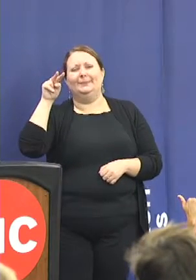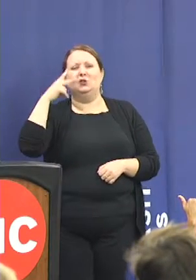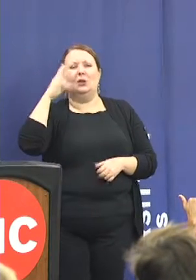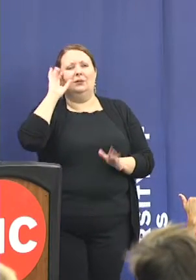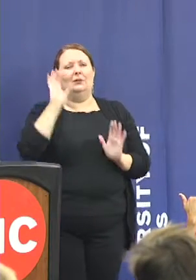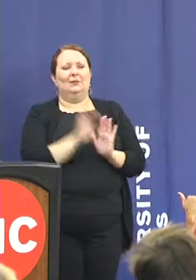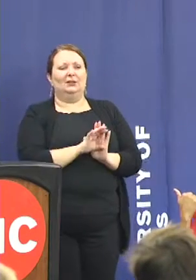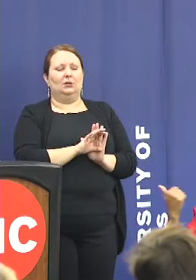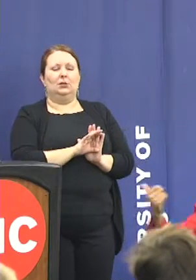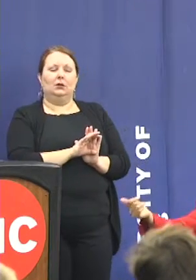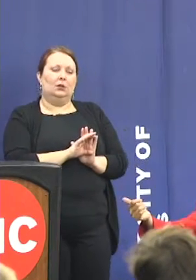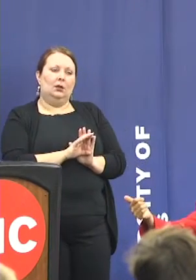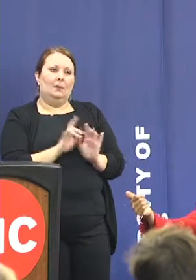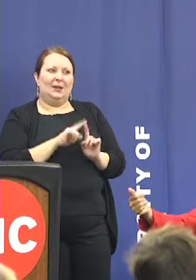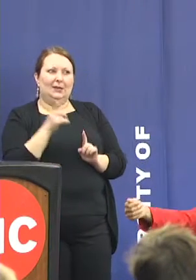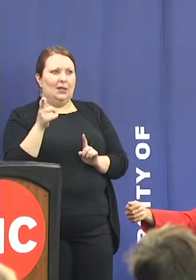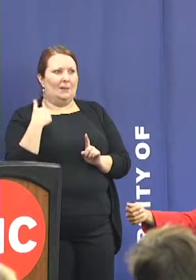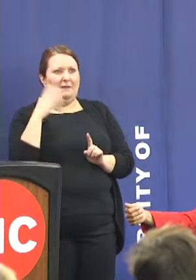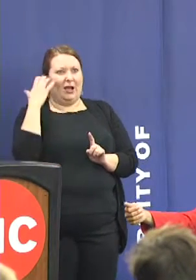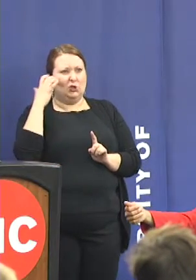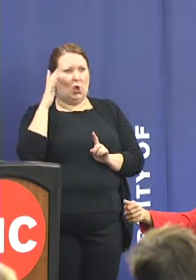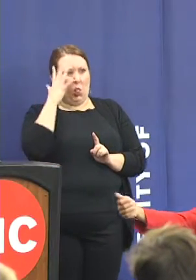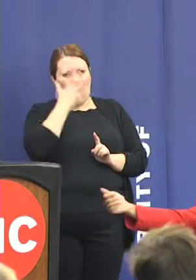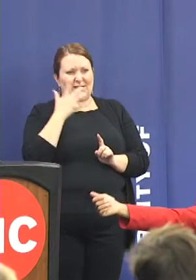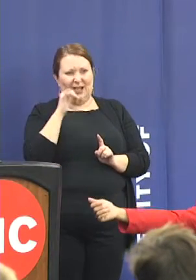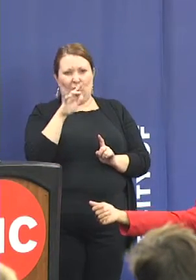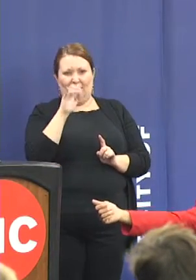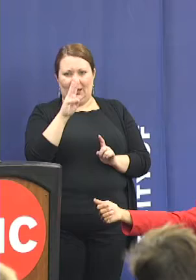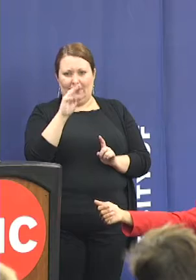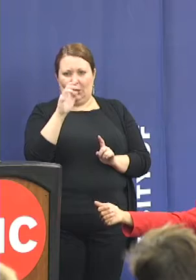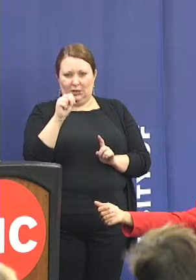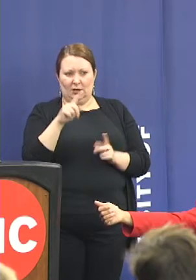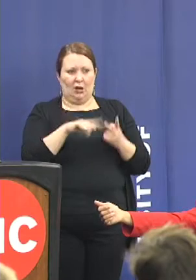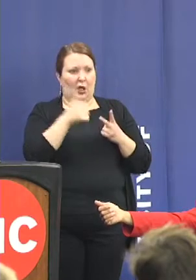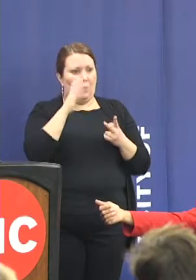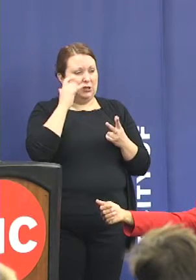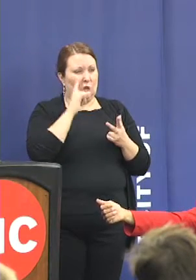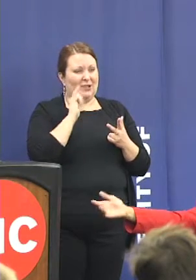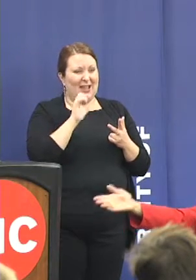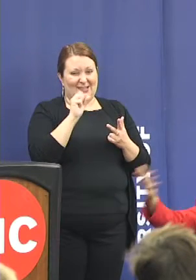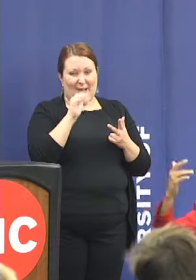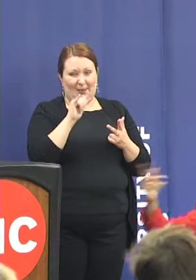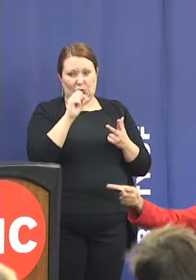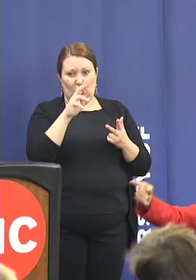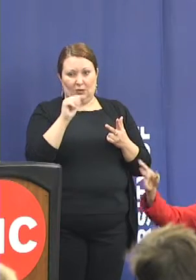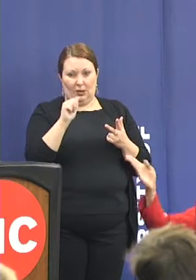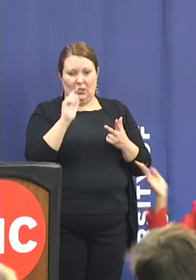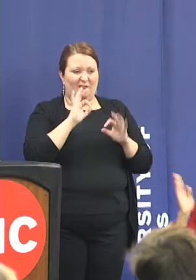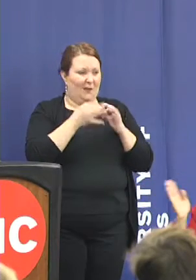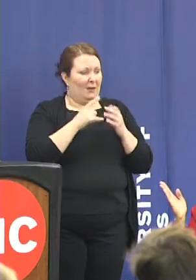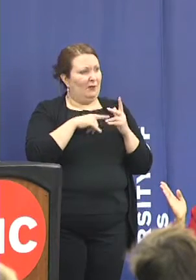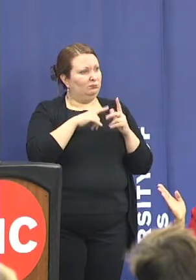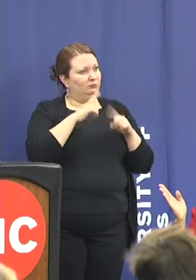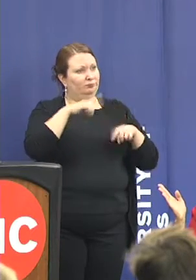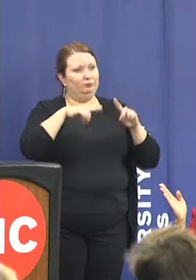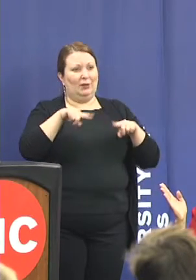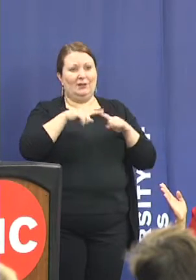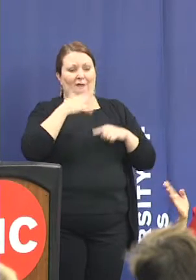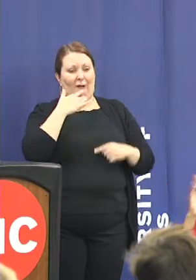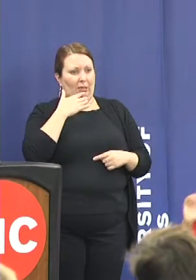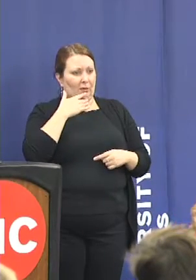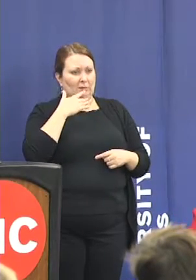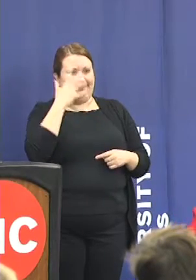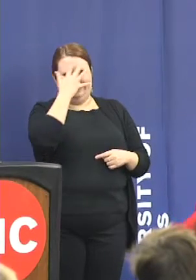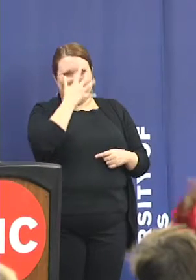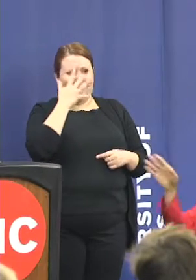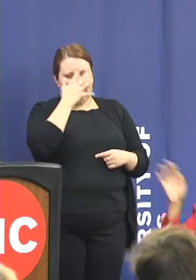picture. But he probably has a cousin that looks like Ricky Martin and Sammy Sosa. In our families, we have people of all of those colors.